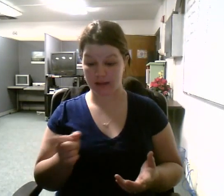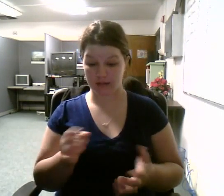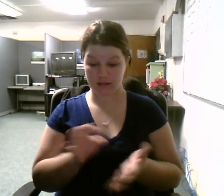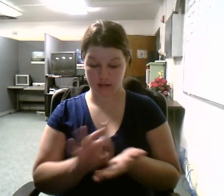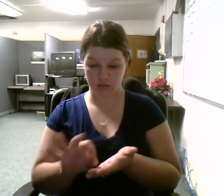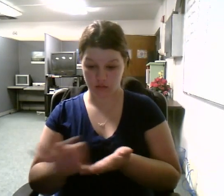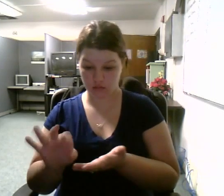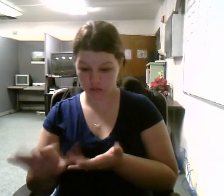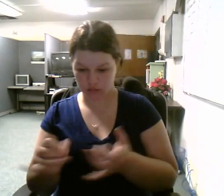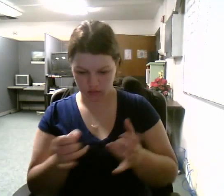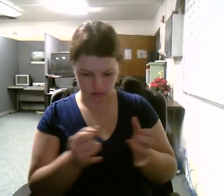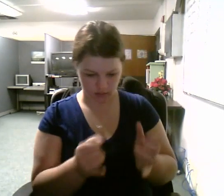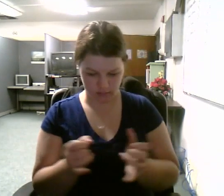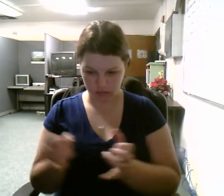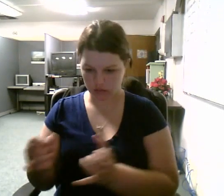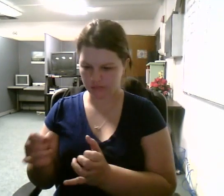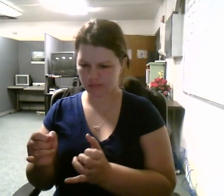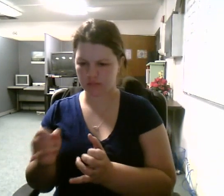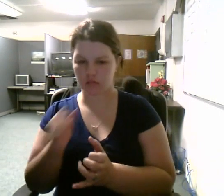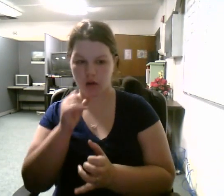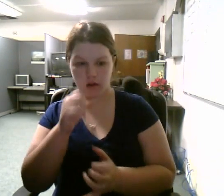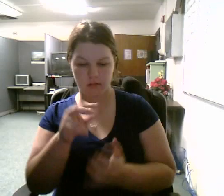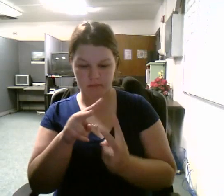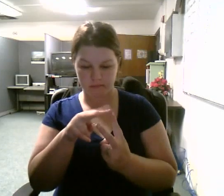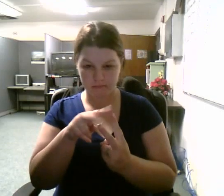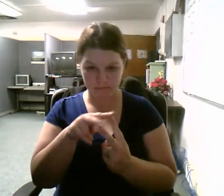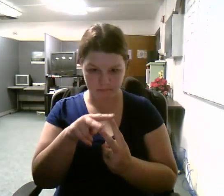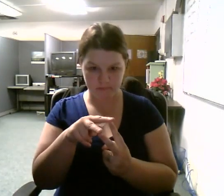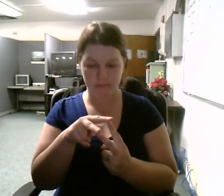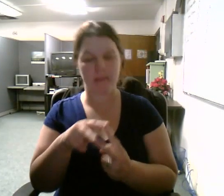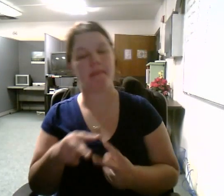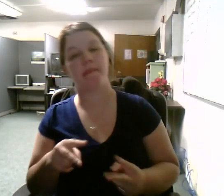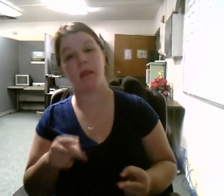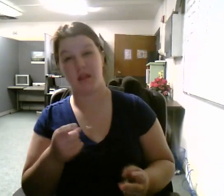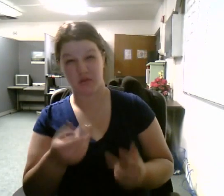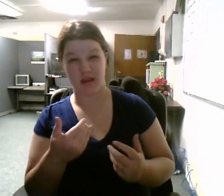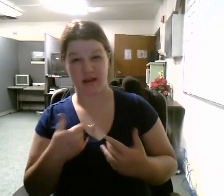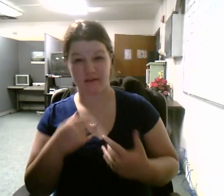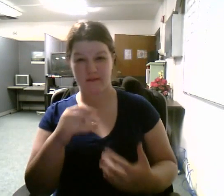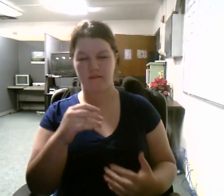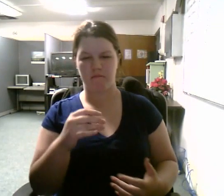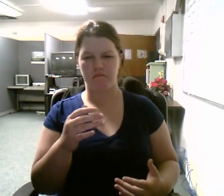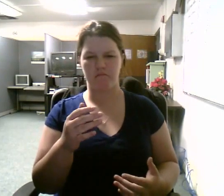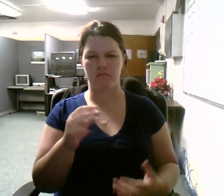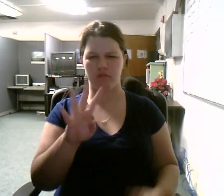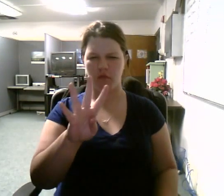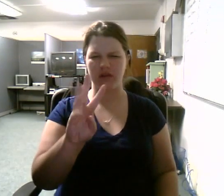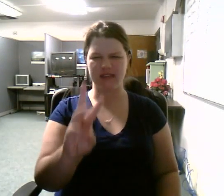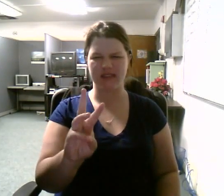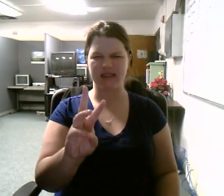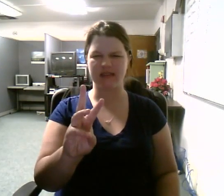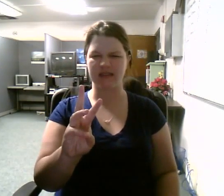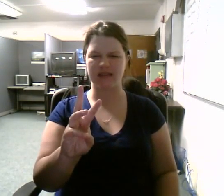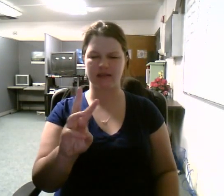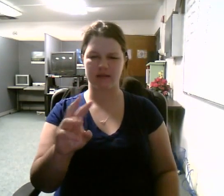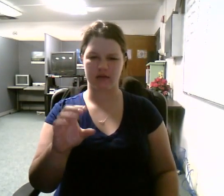You probably have 46 chromosomes, 23 pairs. Peas only have 12